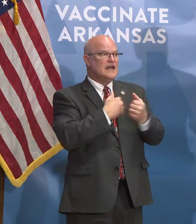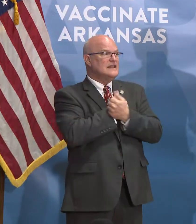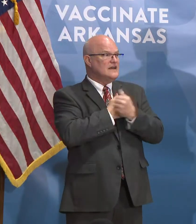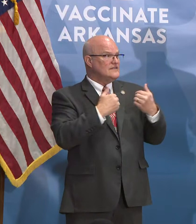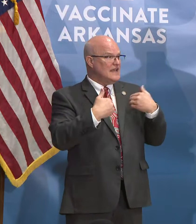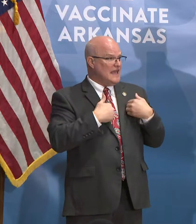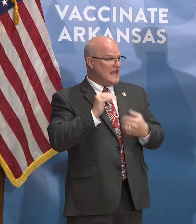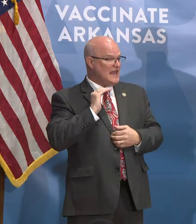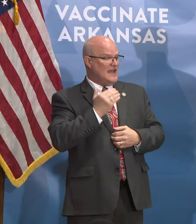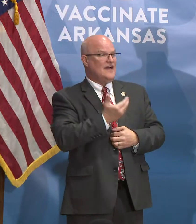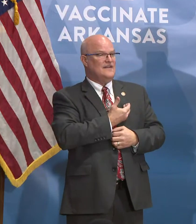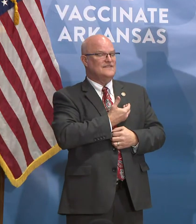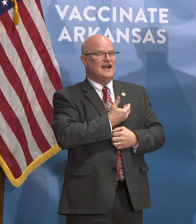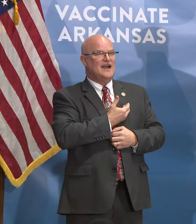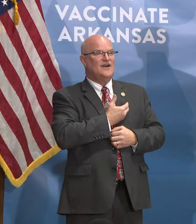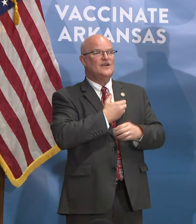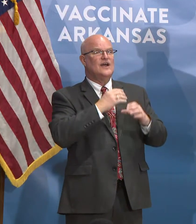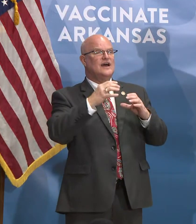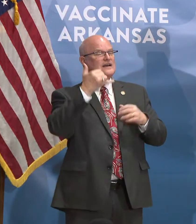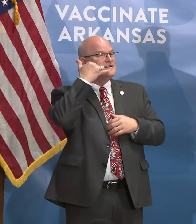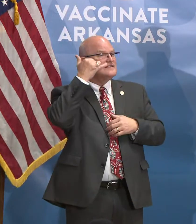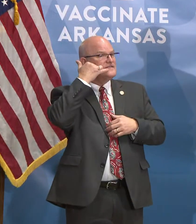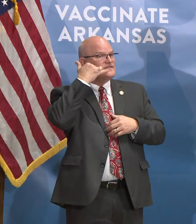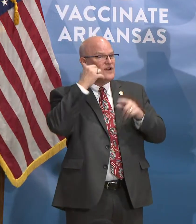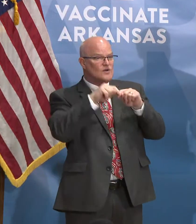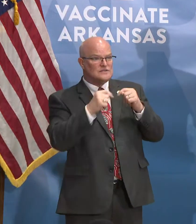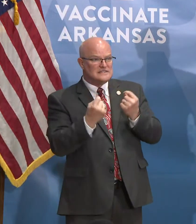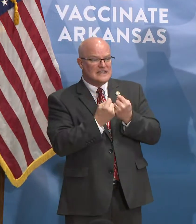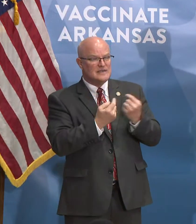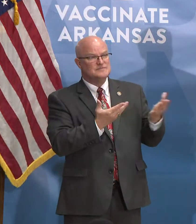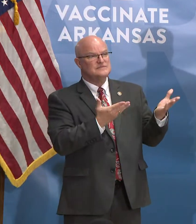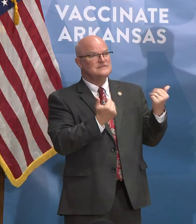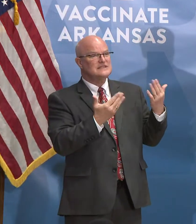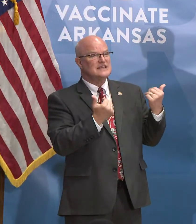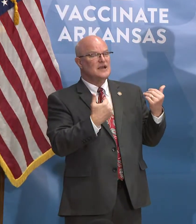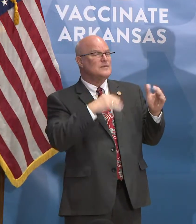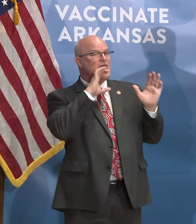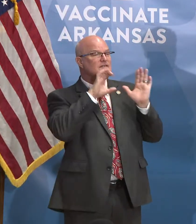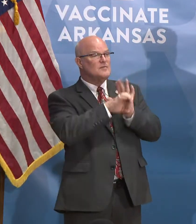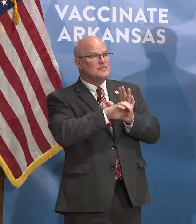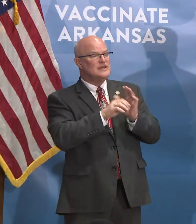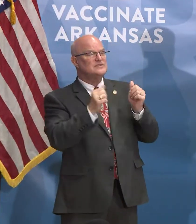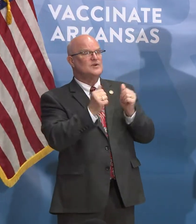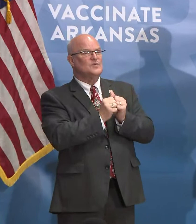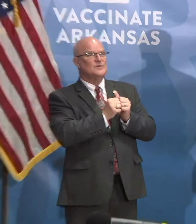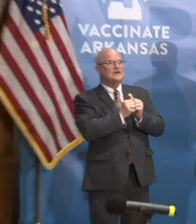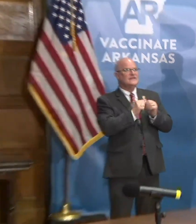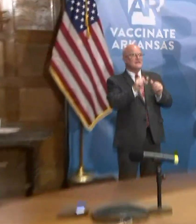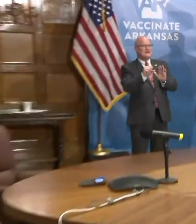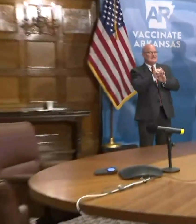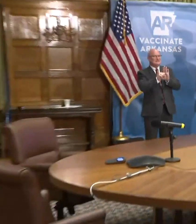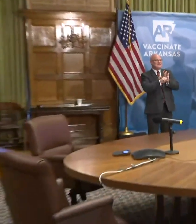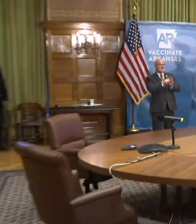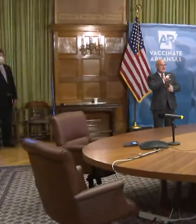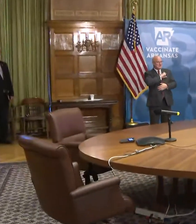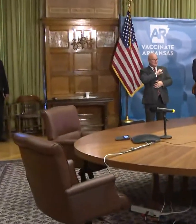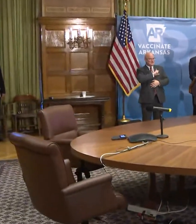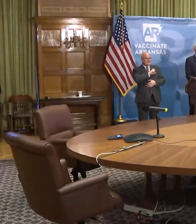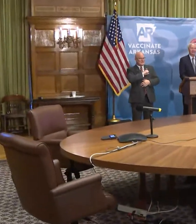have our communications teams come and have a picture with the state police